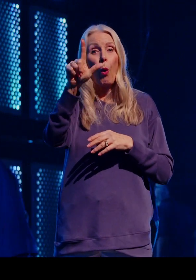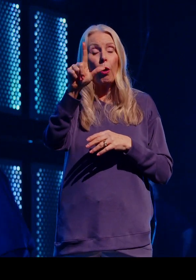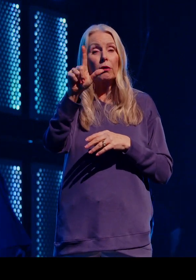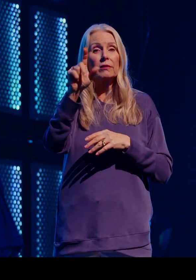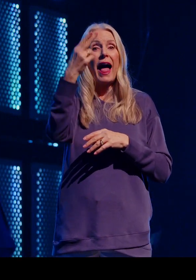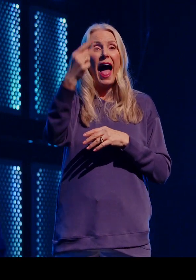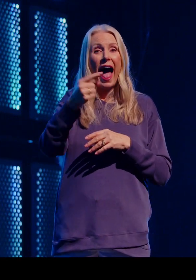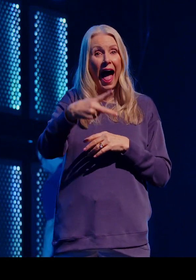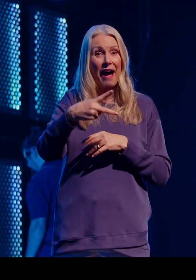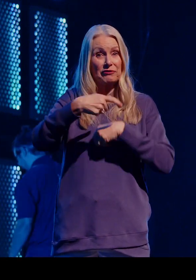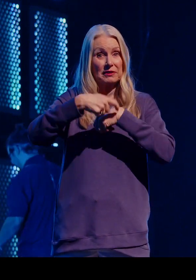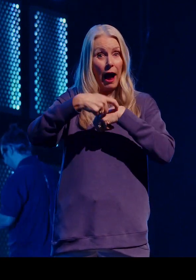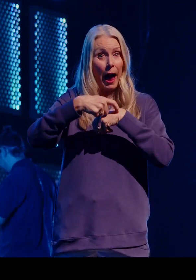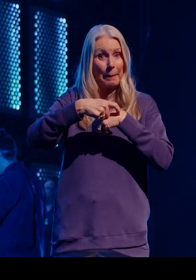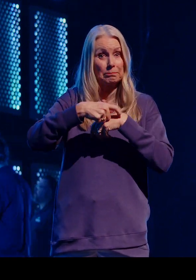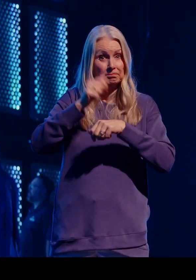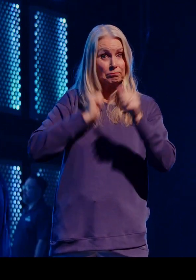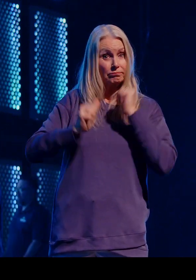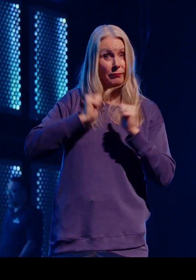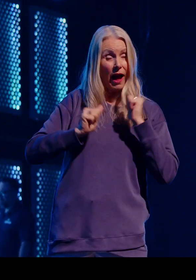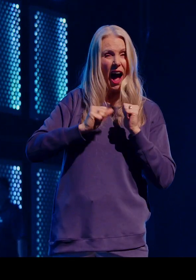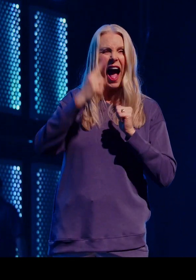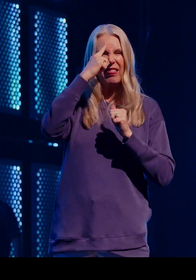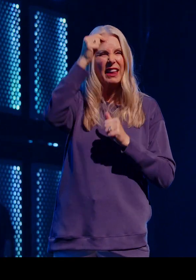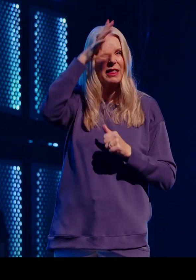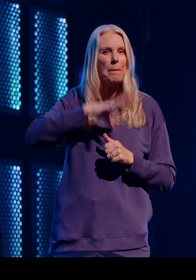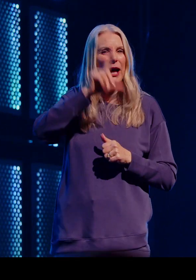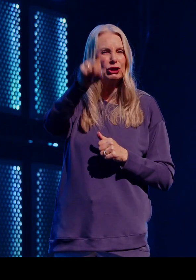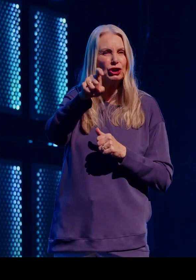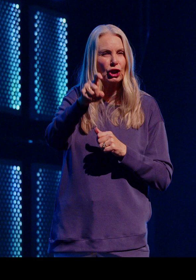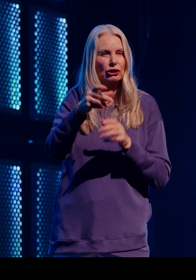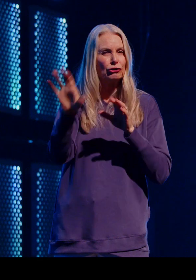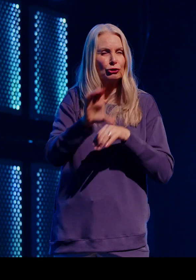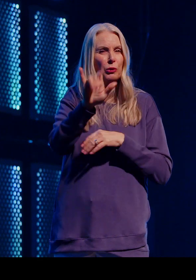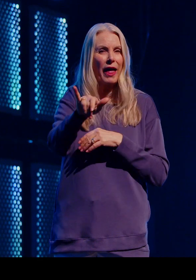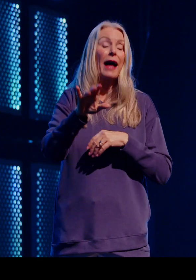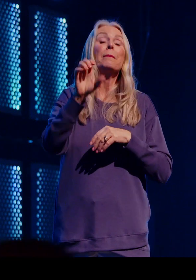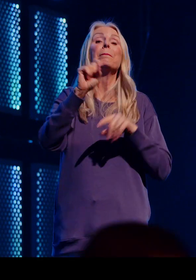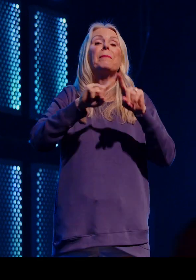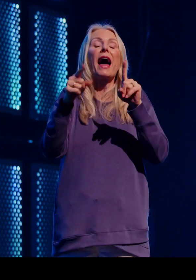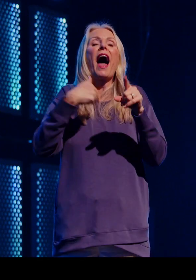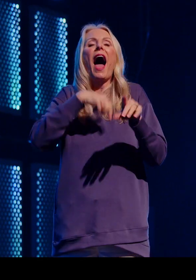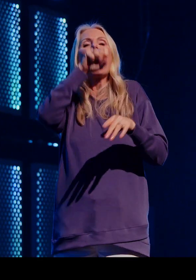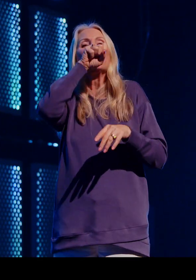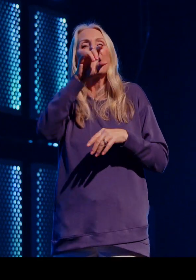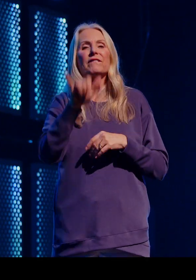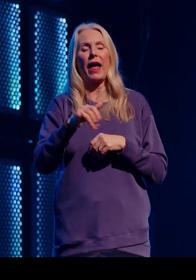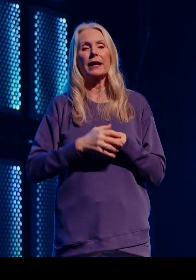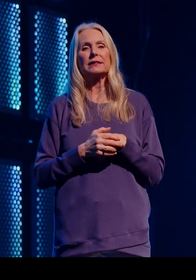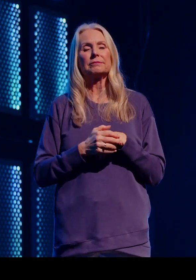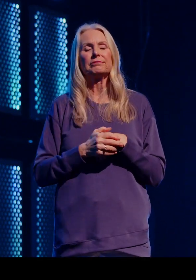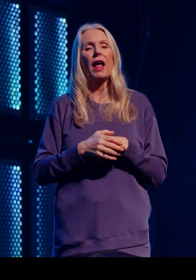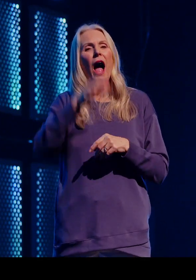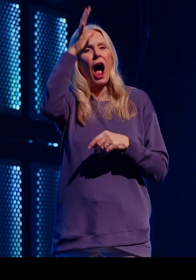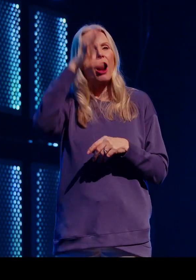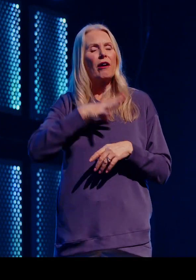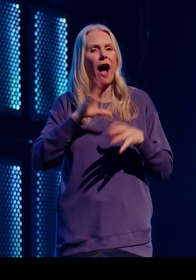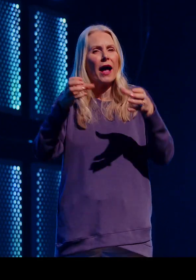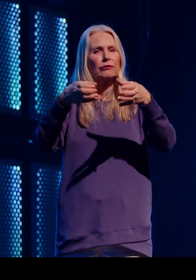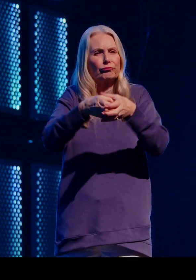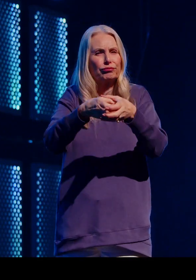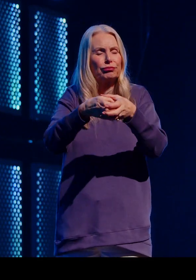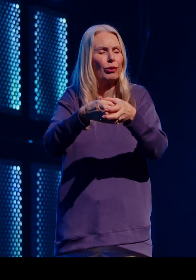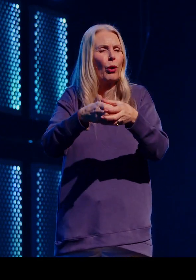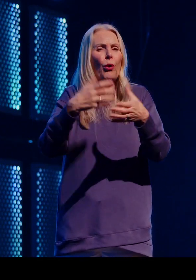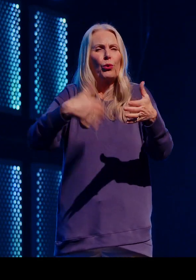Let's bring some light to that game. Light it up. So, I do love being with our guys, and I feel like one of